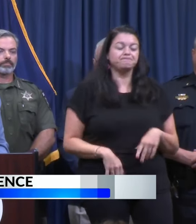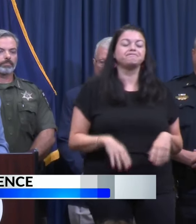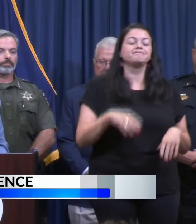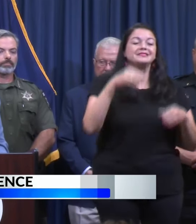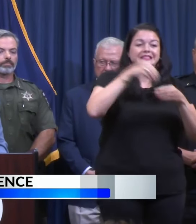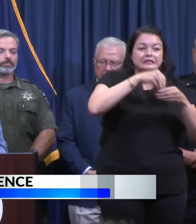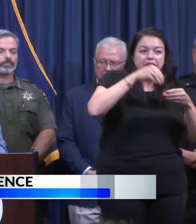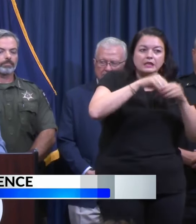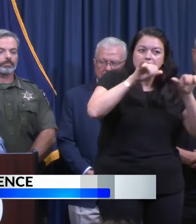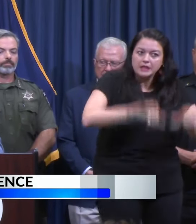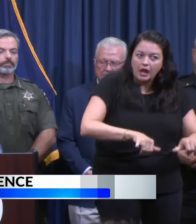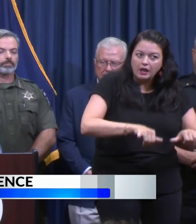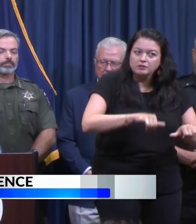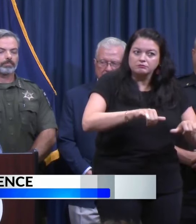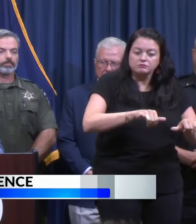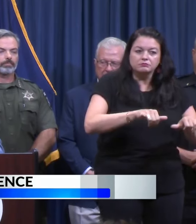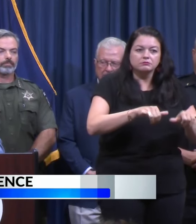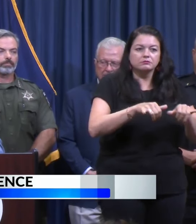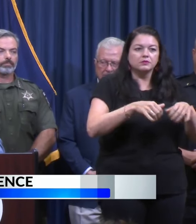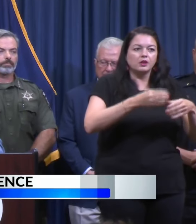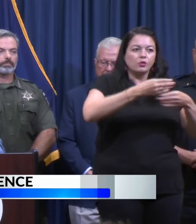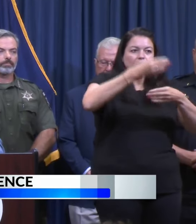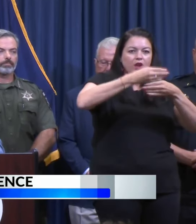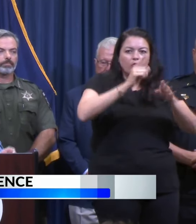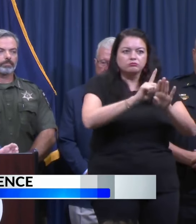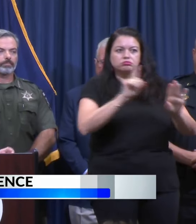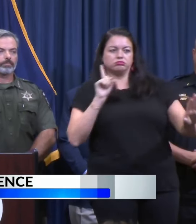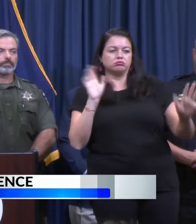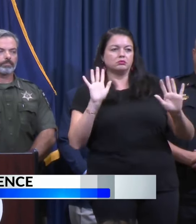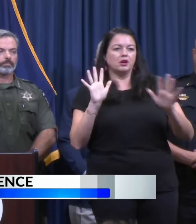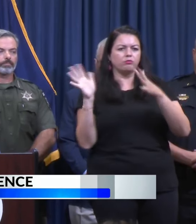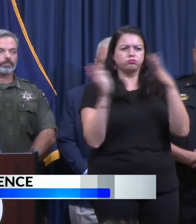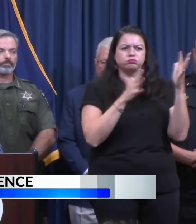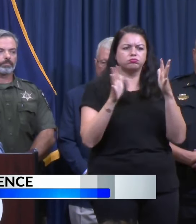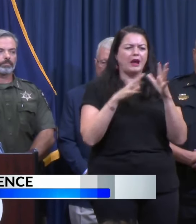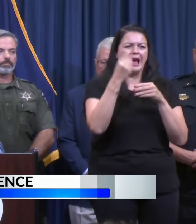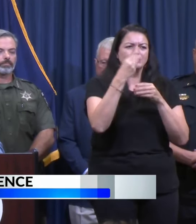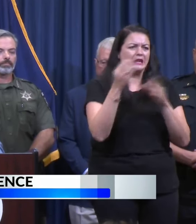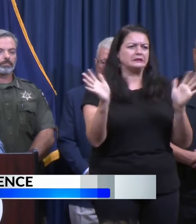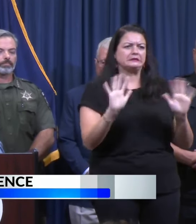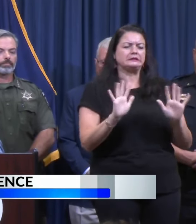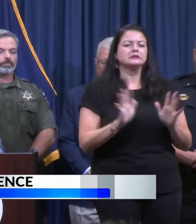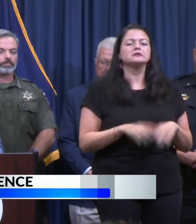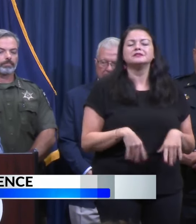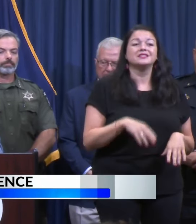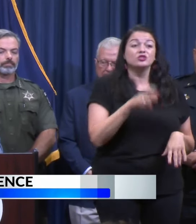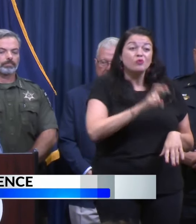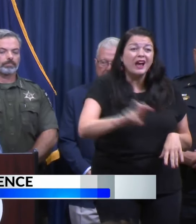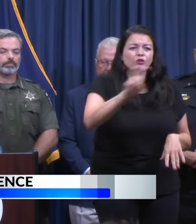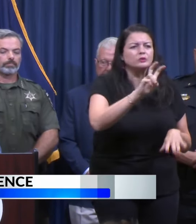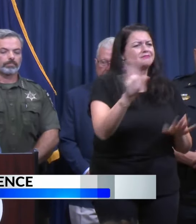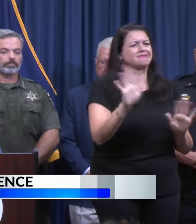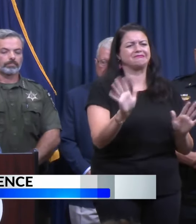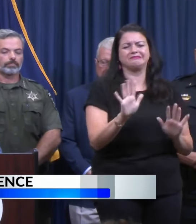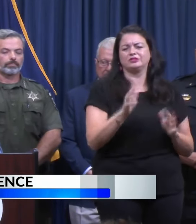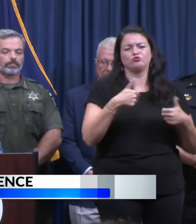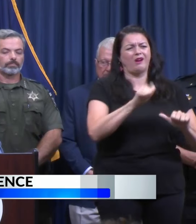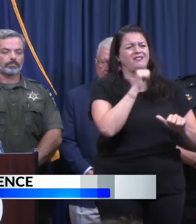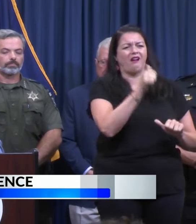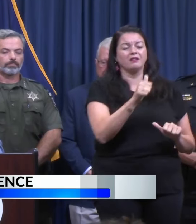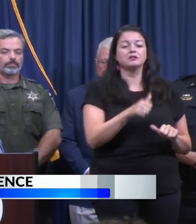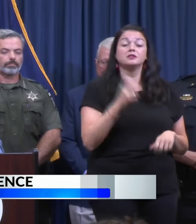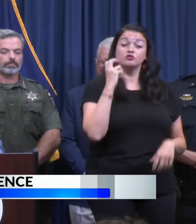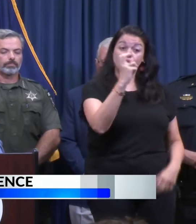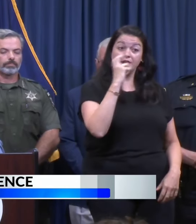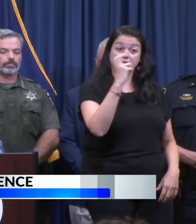away from winds, and avoid travel unless absolutely necessary. Current transit routes will run as